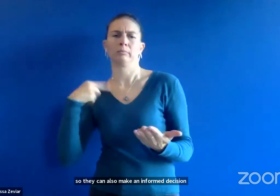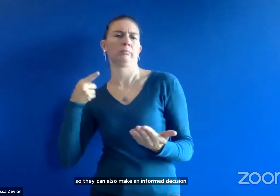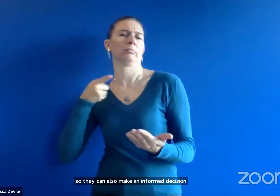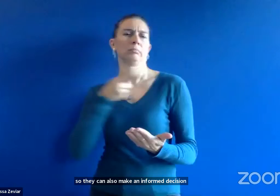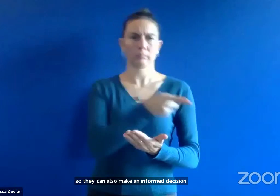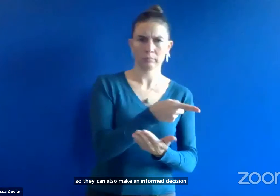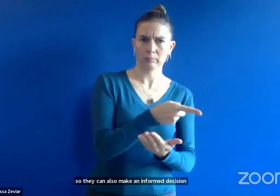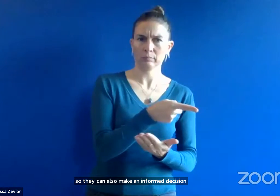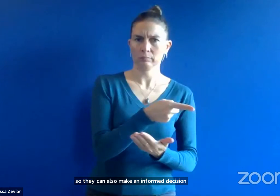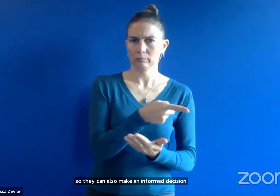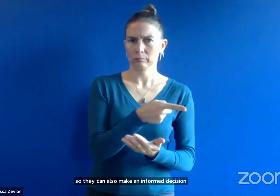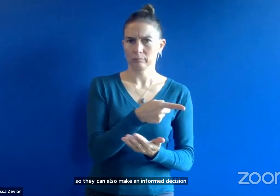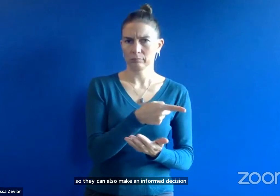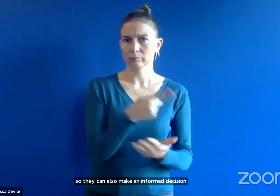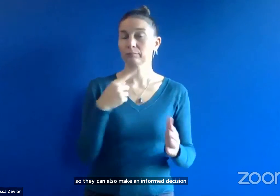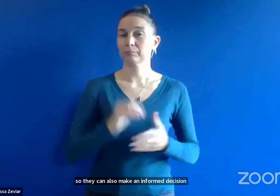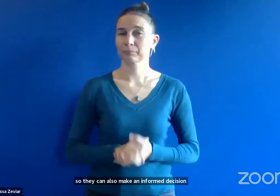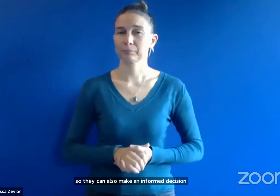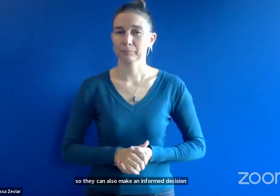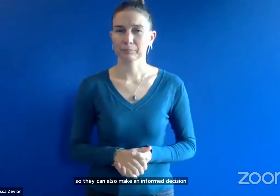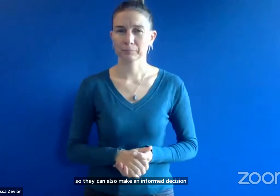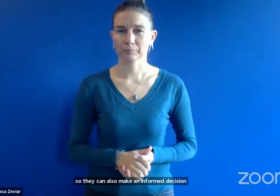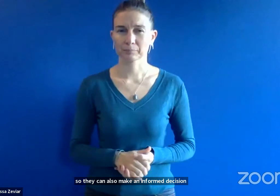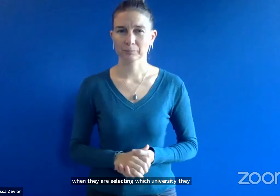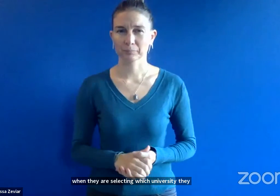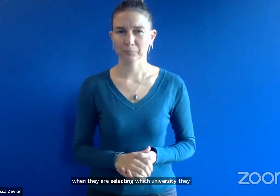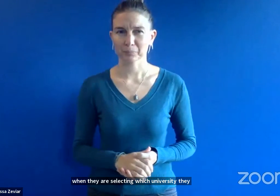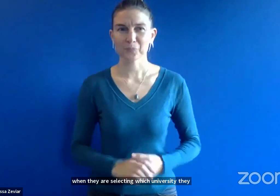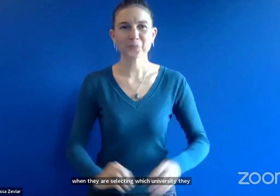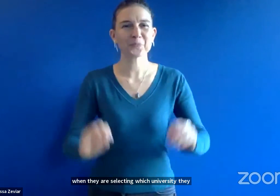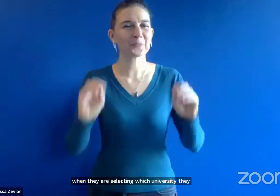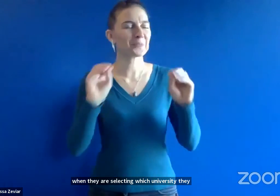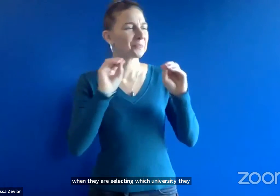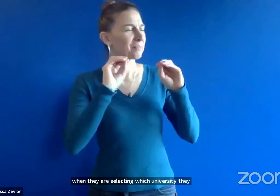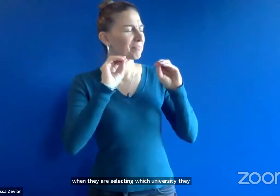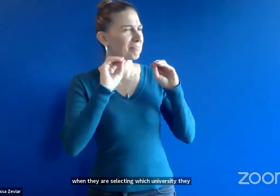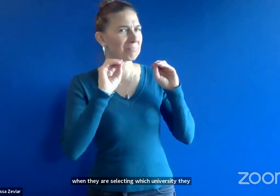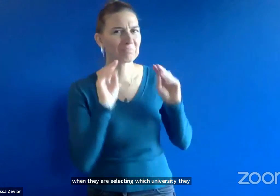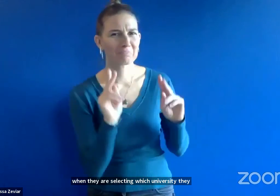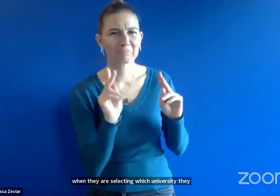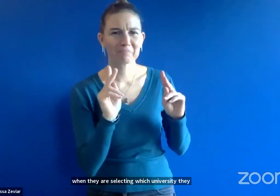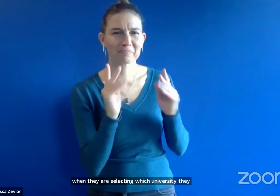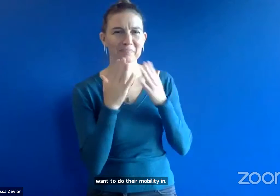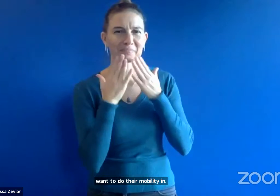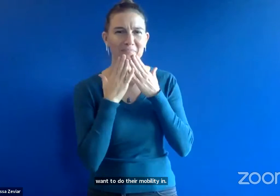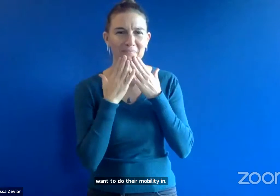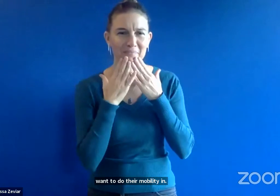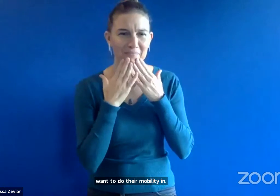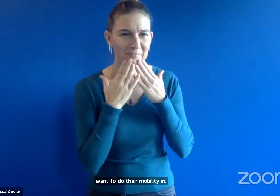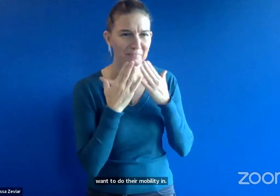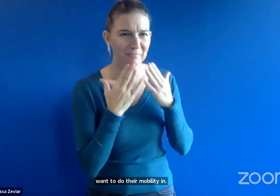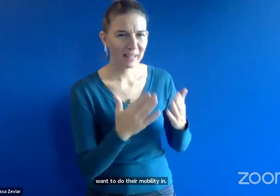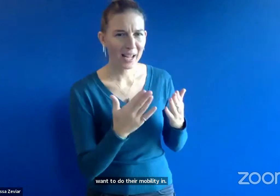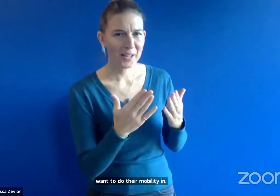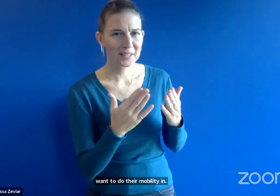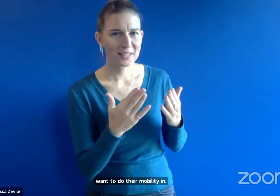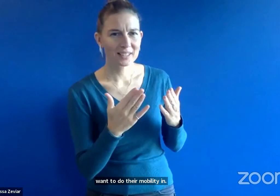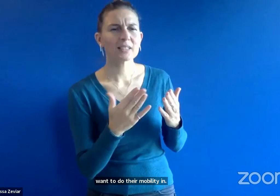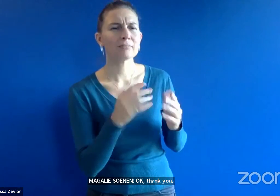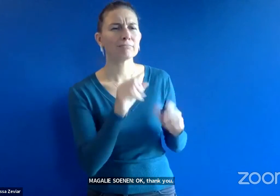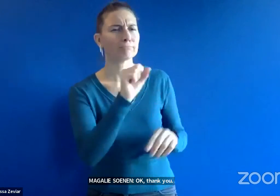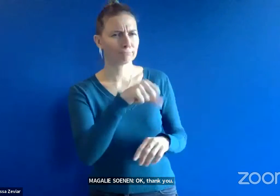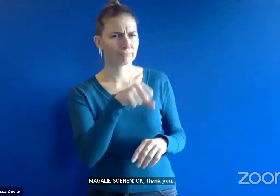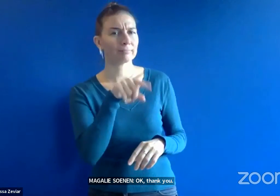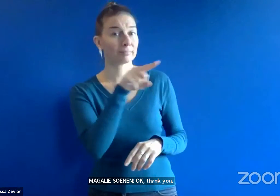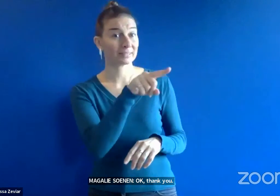their mobility in. Okay, thank you. Yes, it would be very interesting also to link this information then